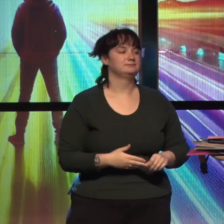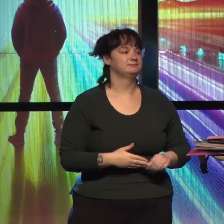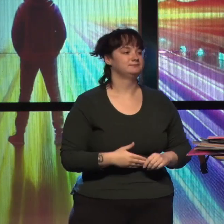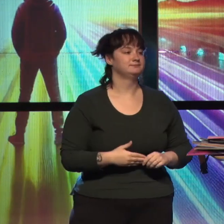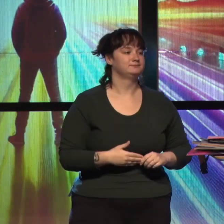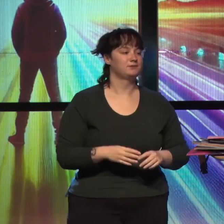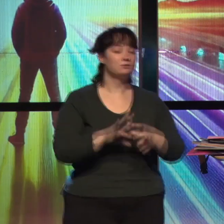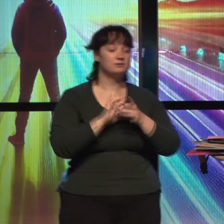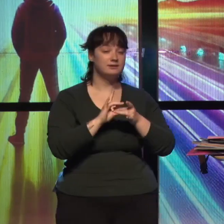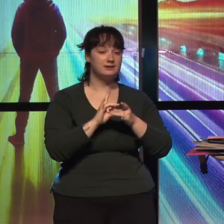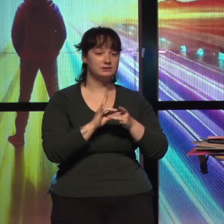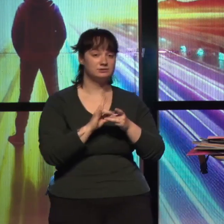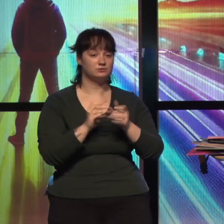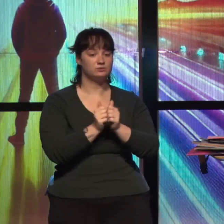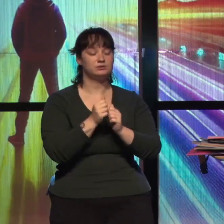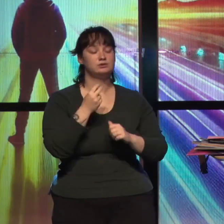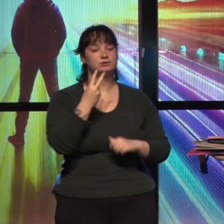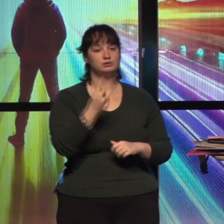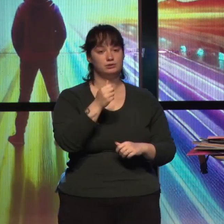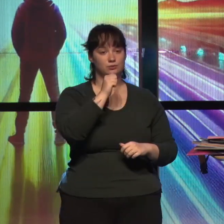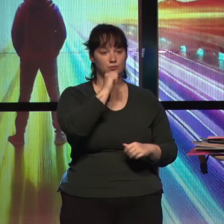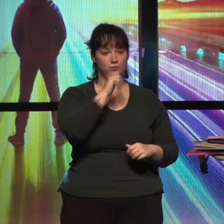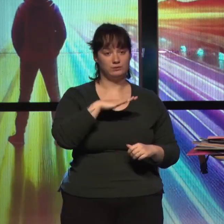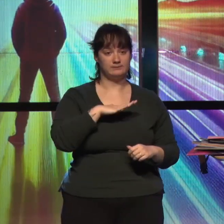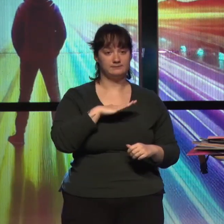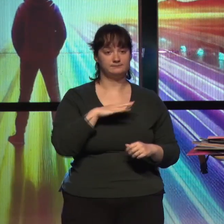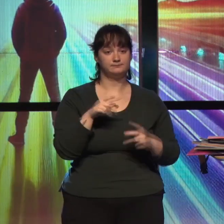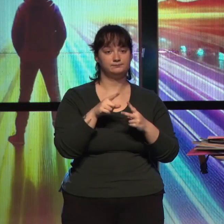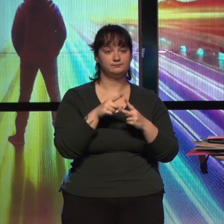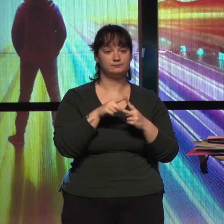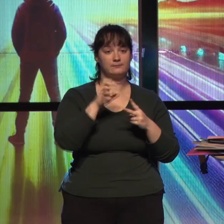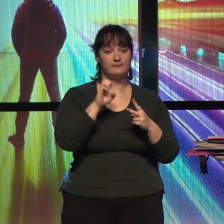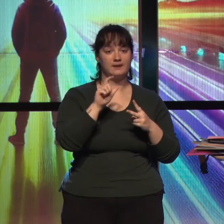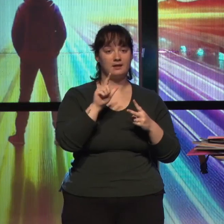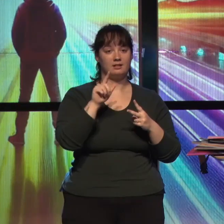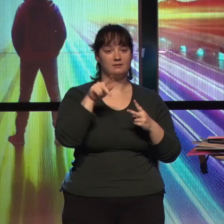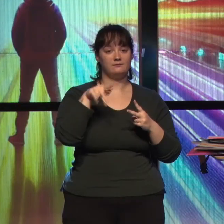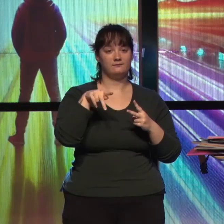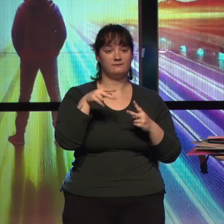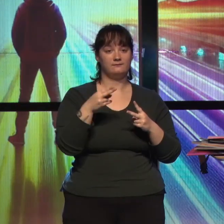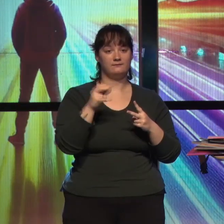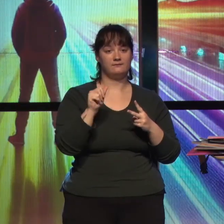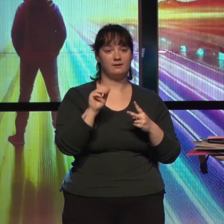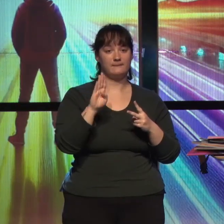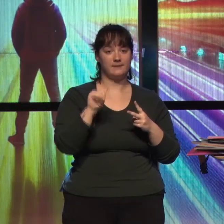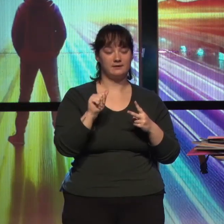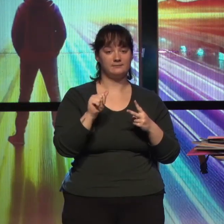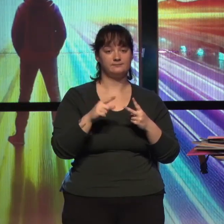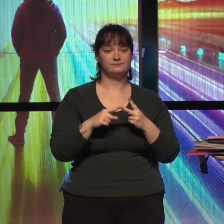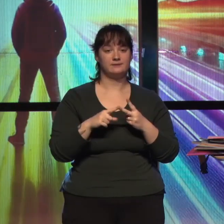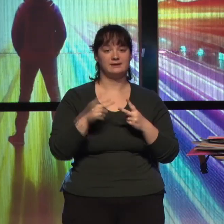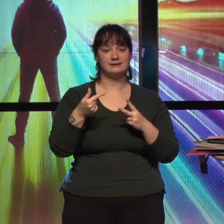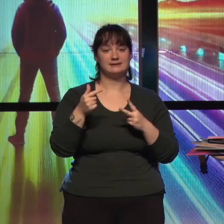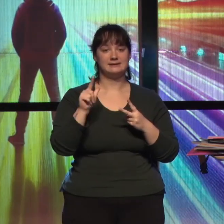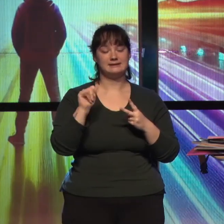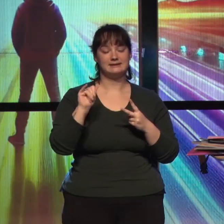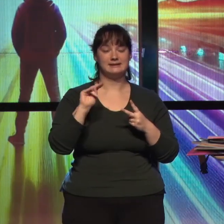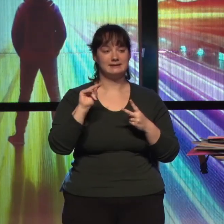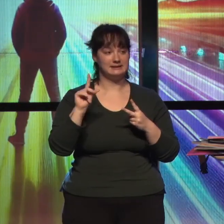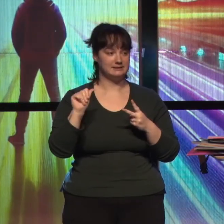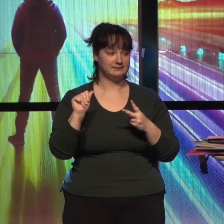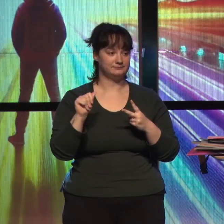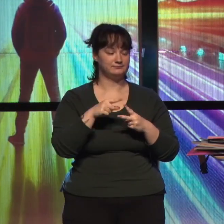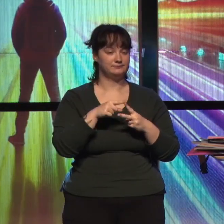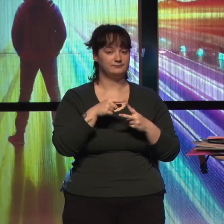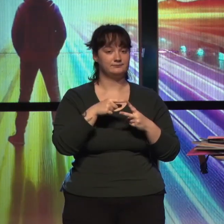relationship between these two women, Elphaba, who becomes the Wicked Witch of the West, and Glinda, who becomes the Good Witch. Now, the premise is that